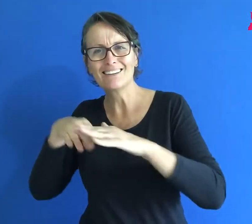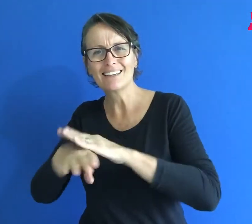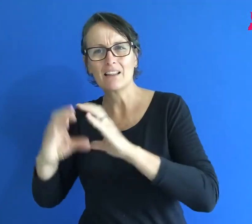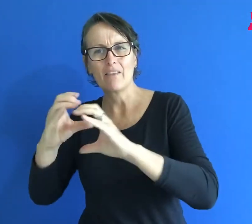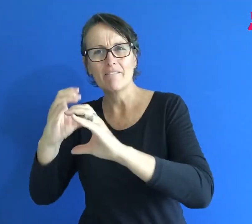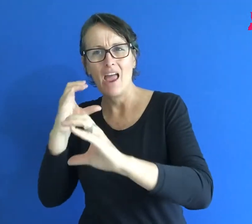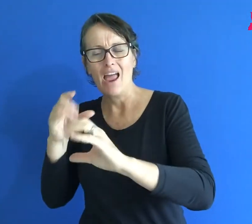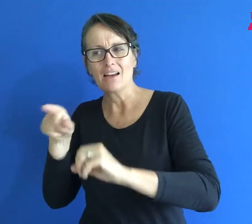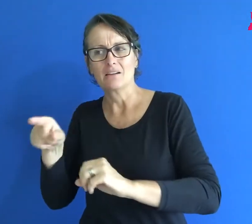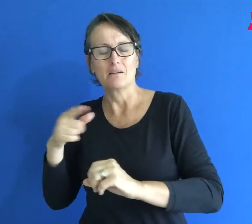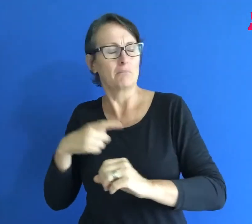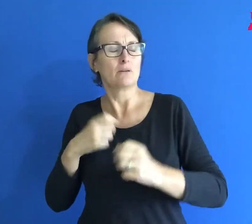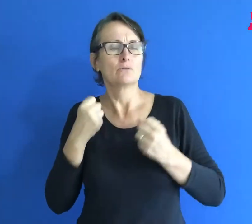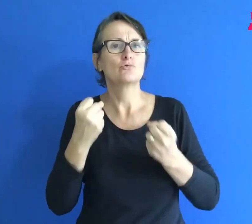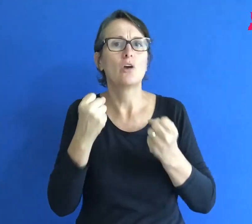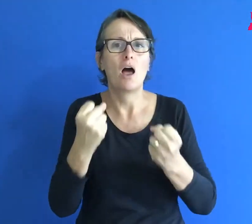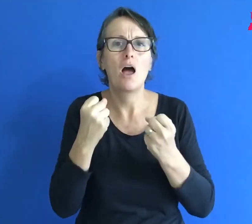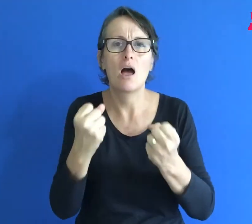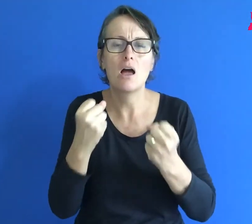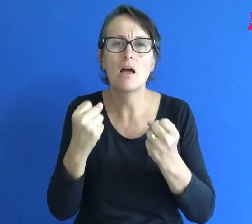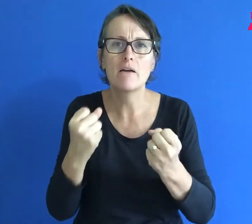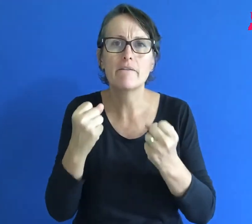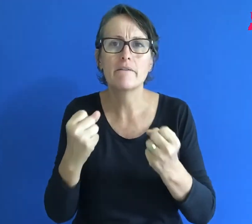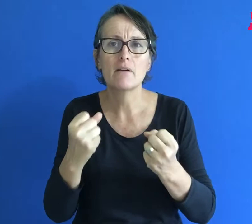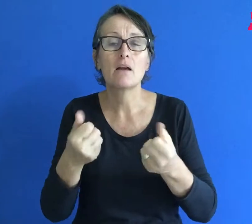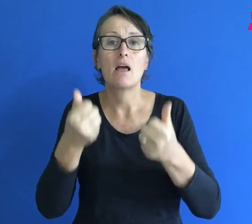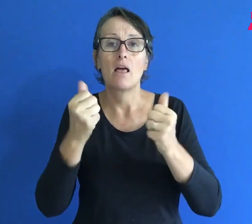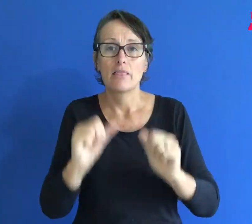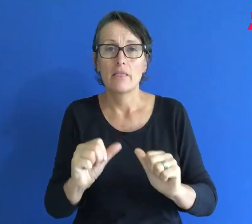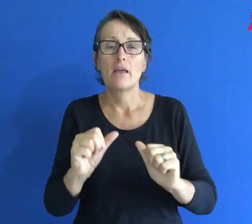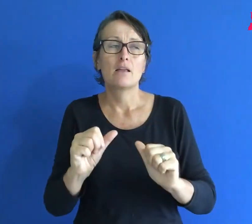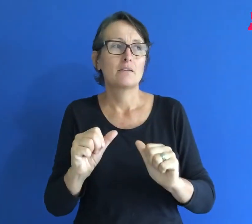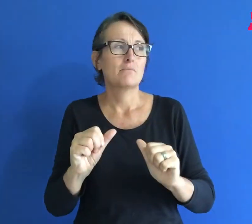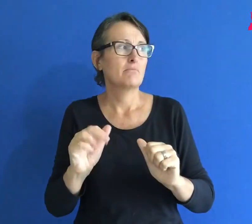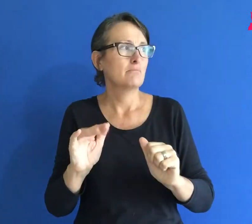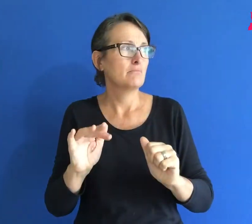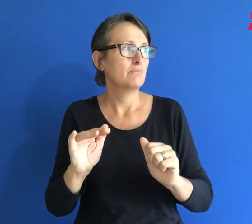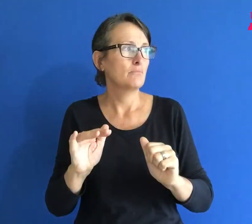then drove further up the road to the football oval.